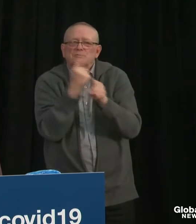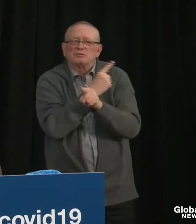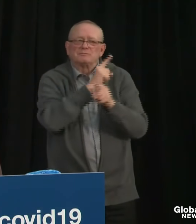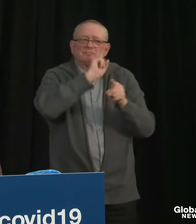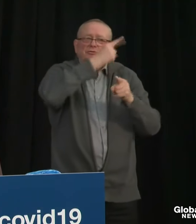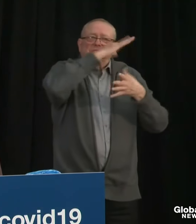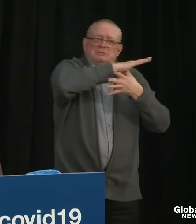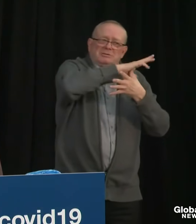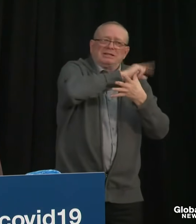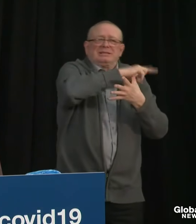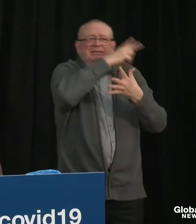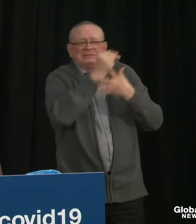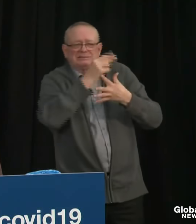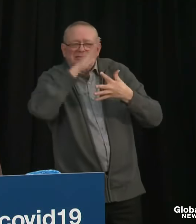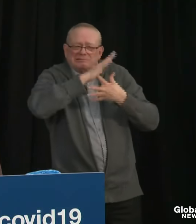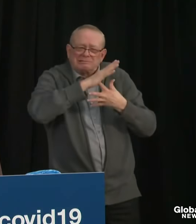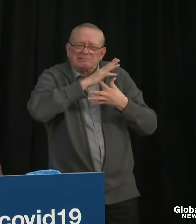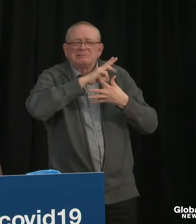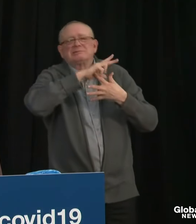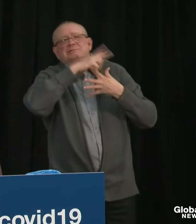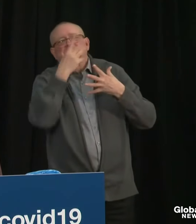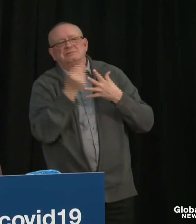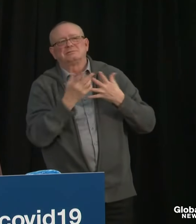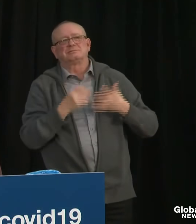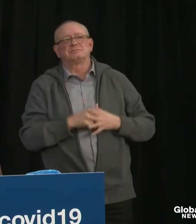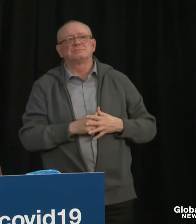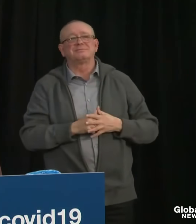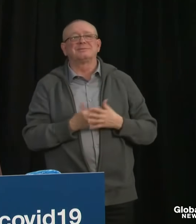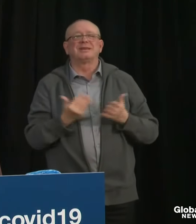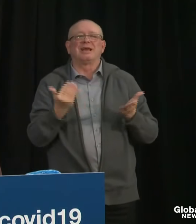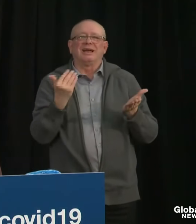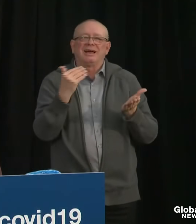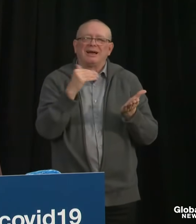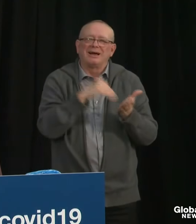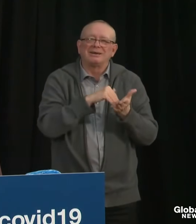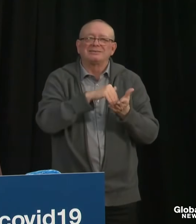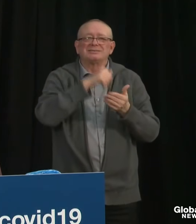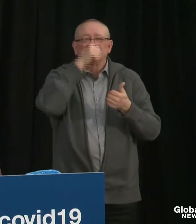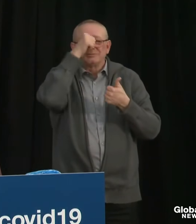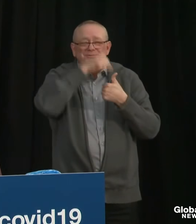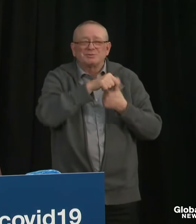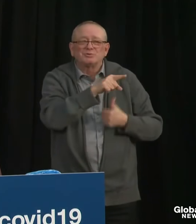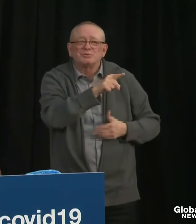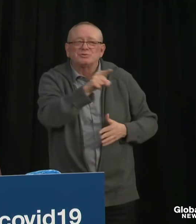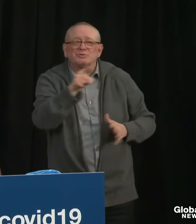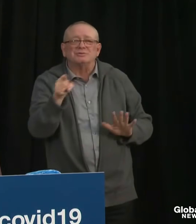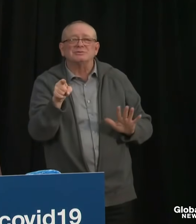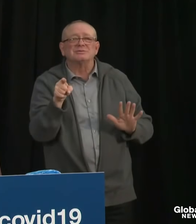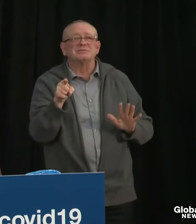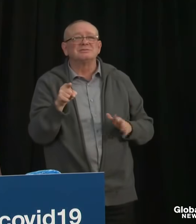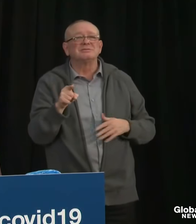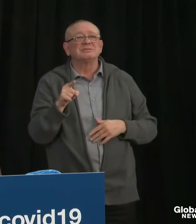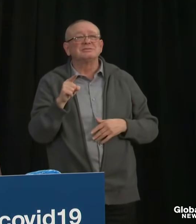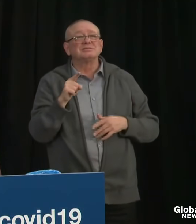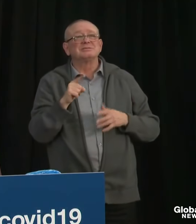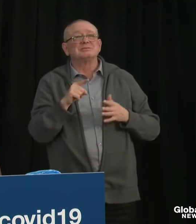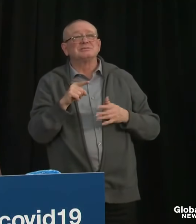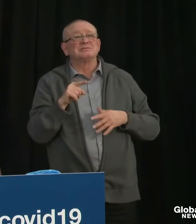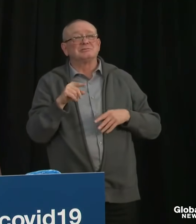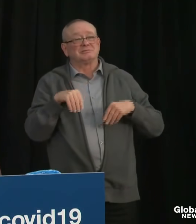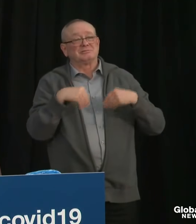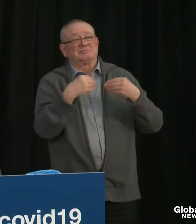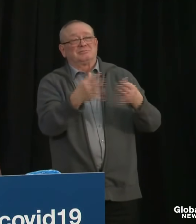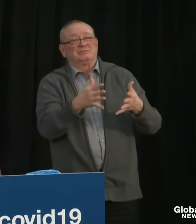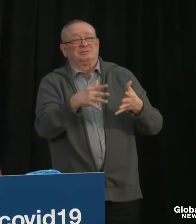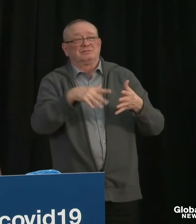considerations that I mentioned earlier. But I want to reiterate that people who provide critical services That's not the